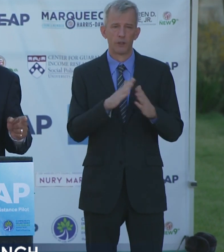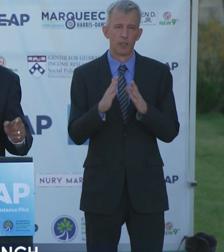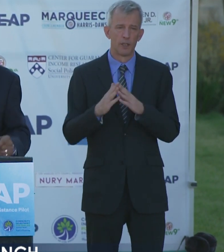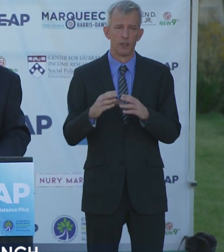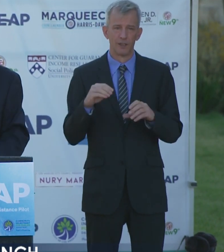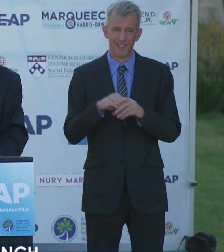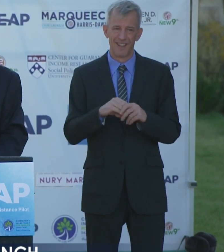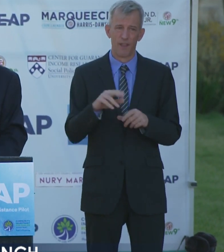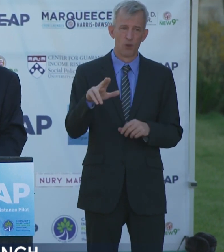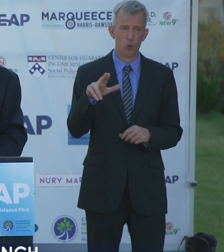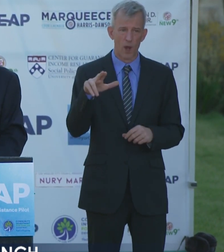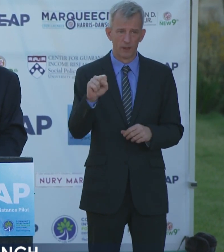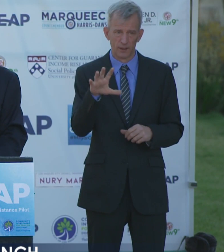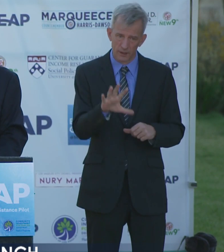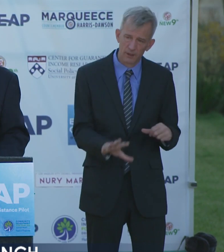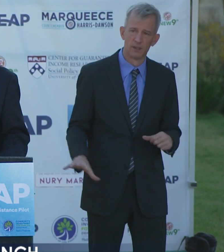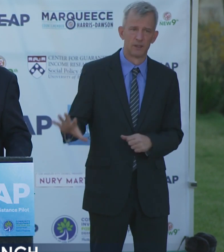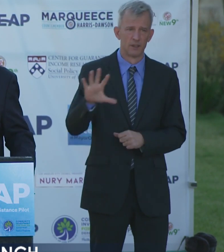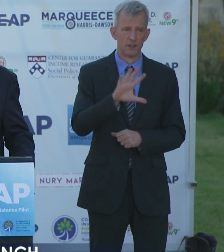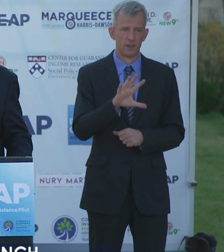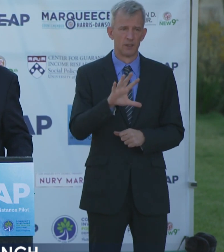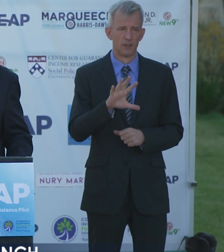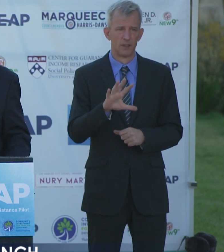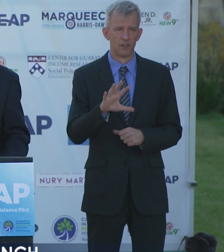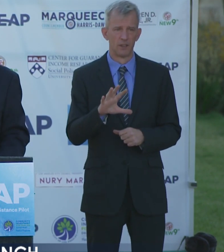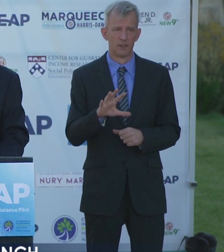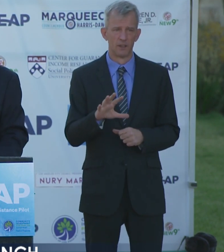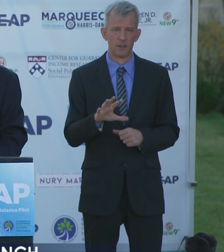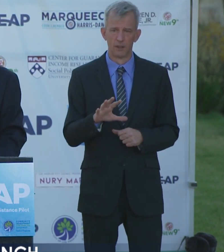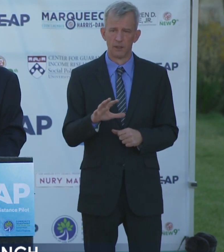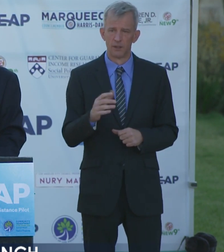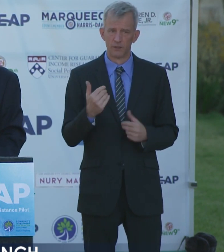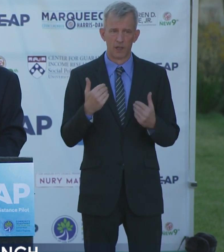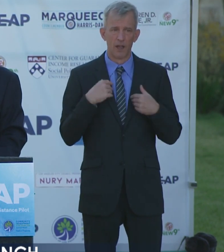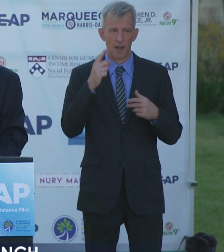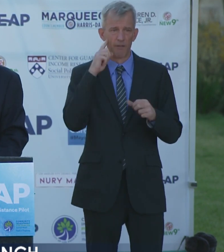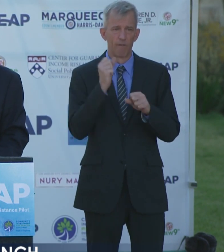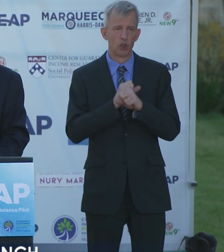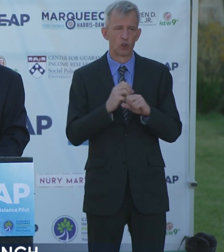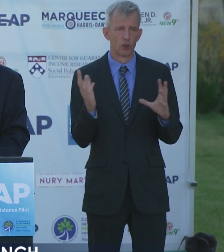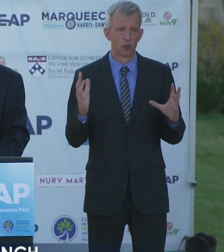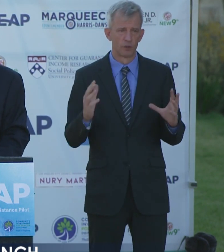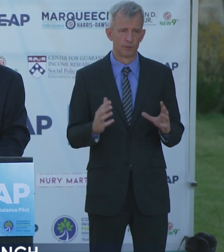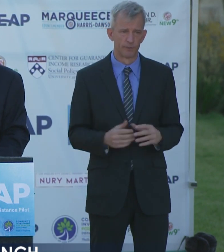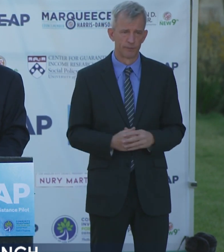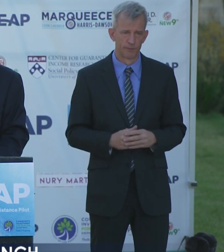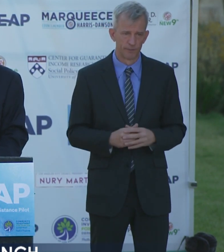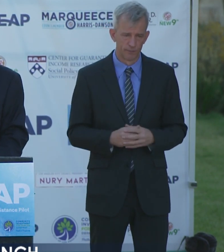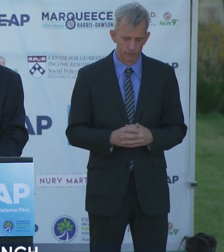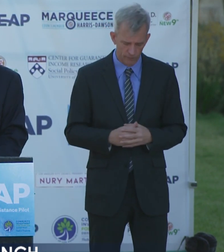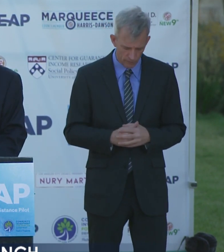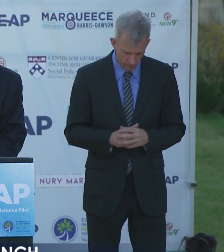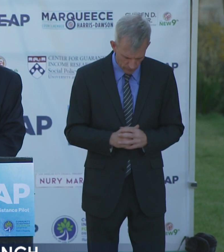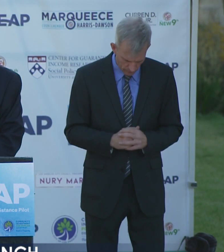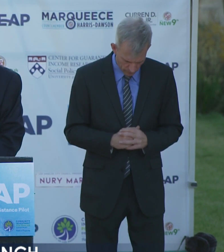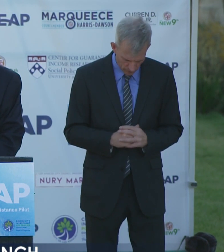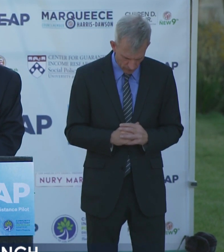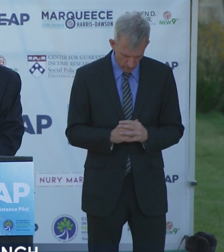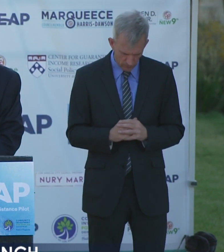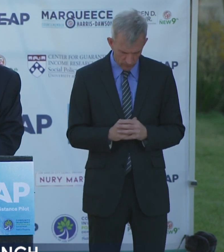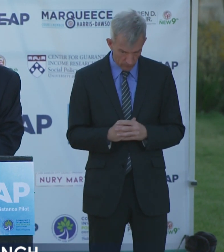this country who have the vision of guaranteed basic income. And of course, it's